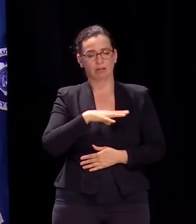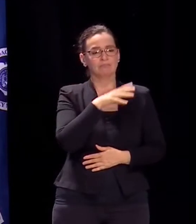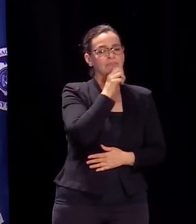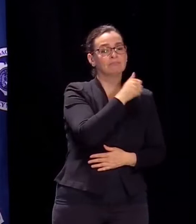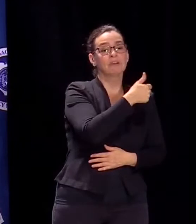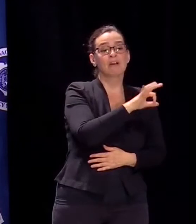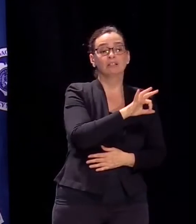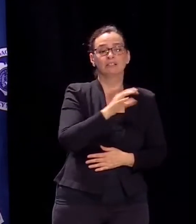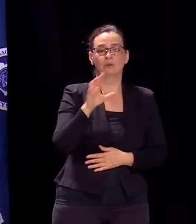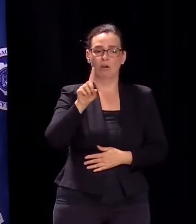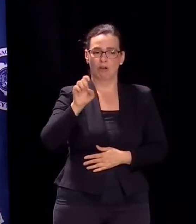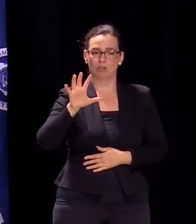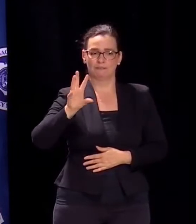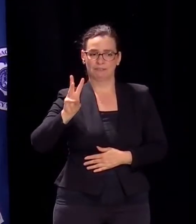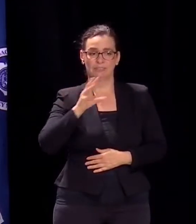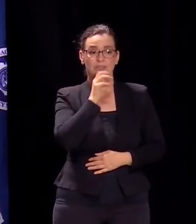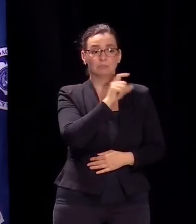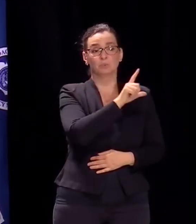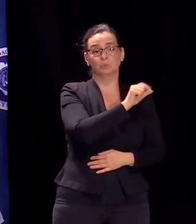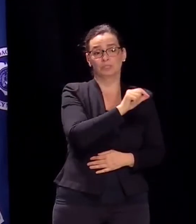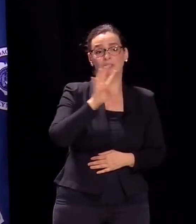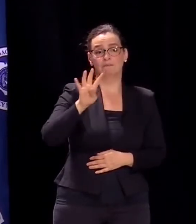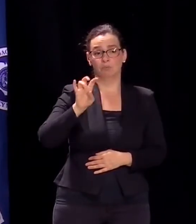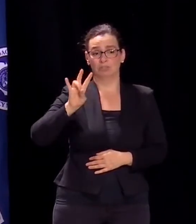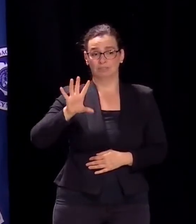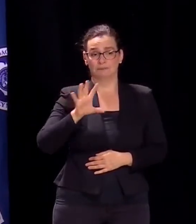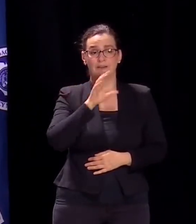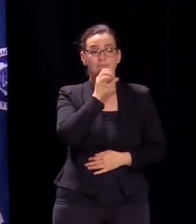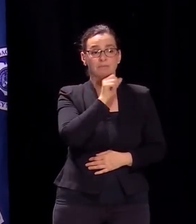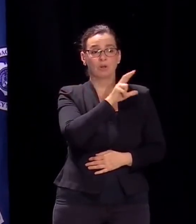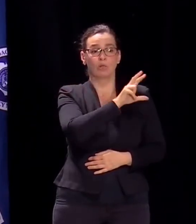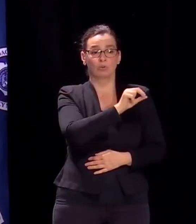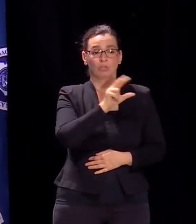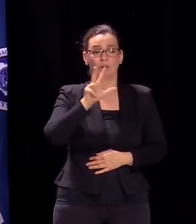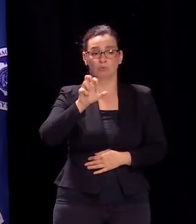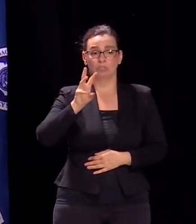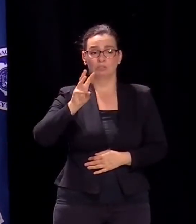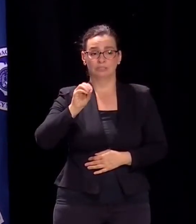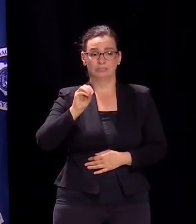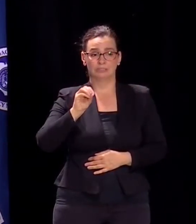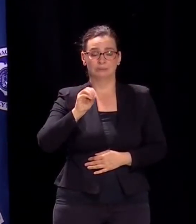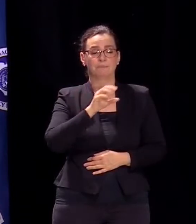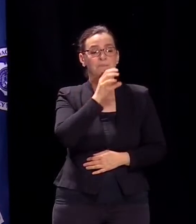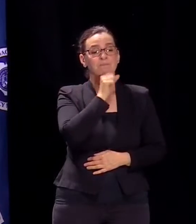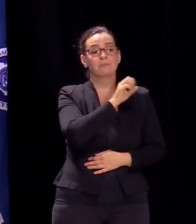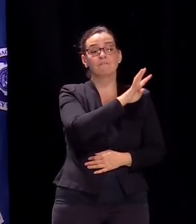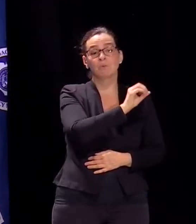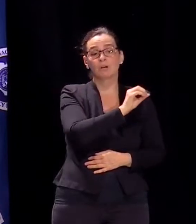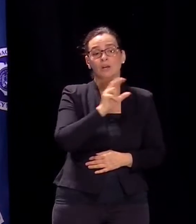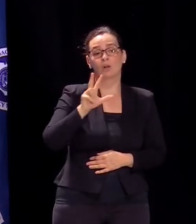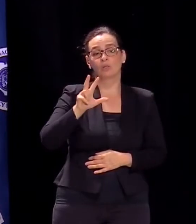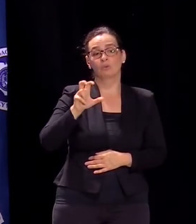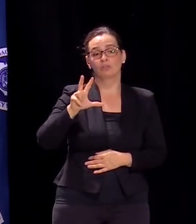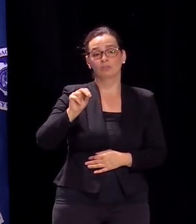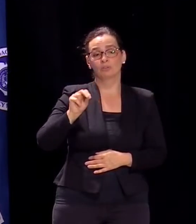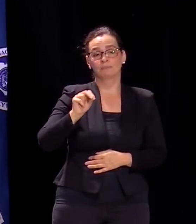156 under 19 years of age, 475 in their 20s, 360 in their 30s, 330 in their